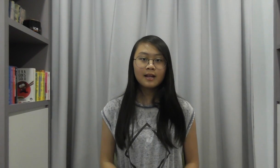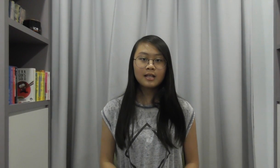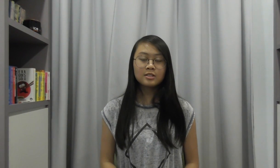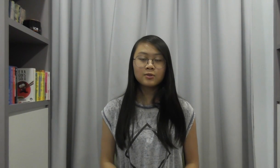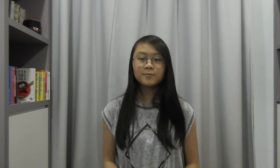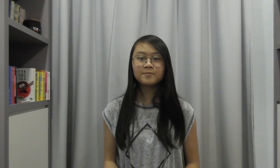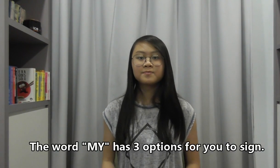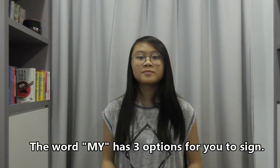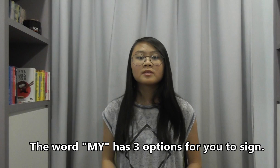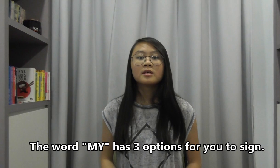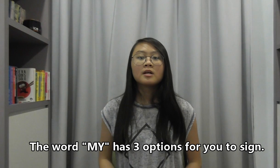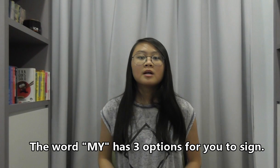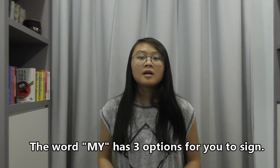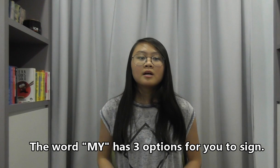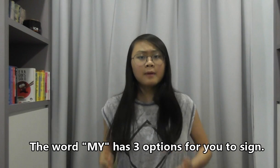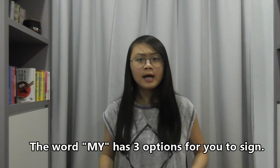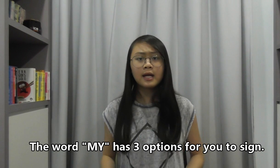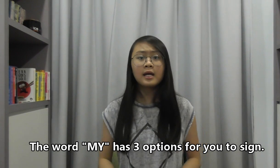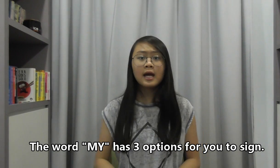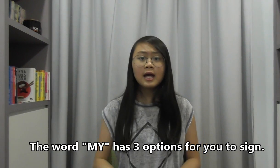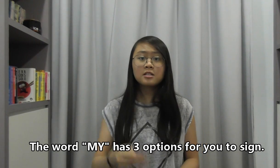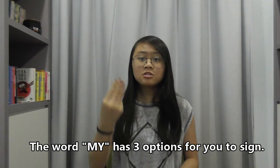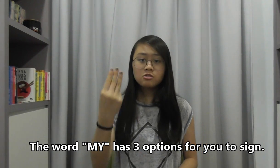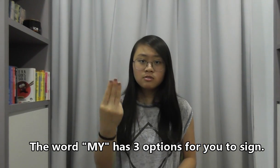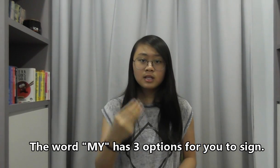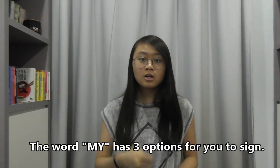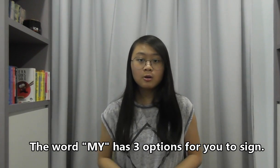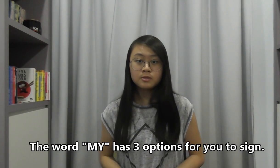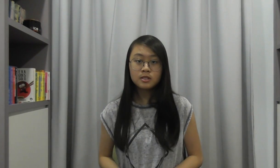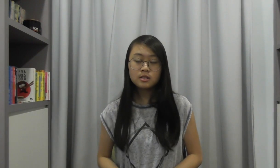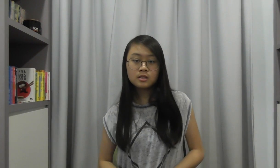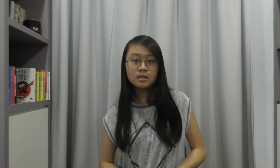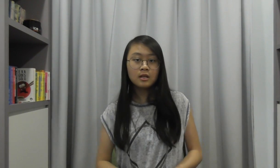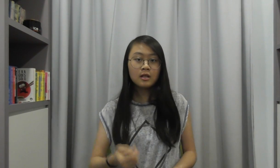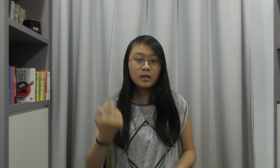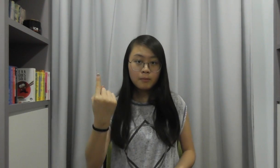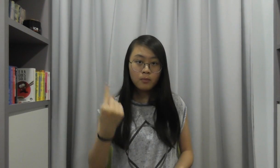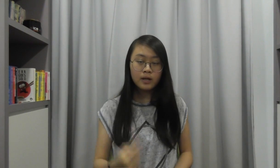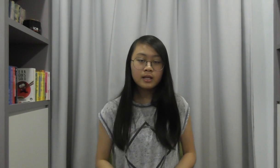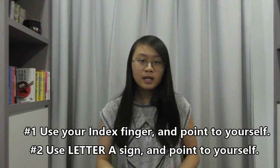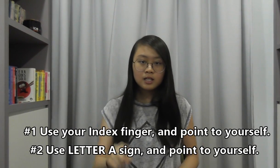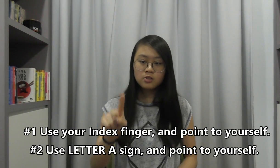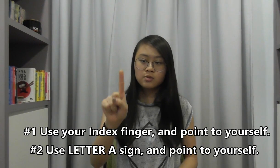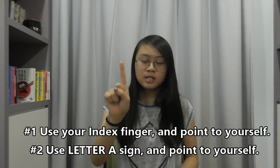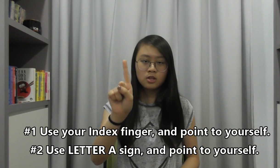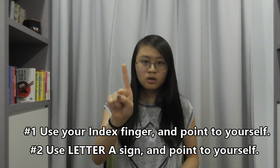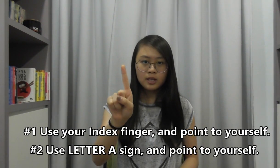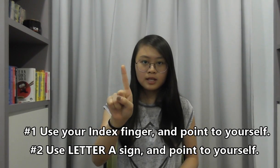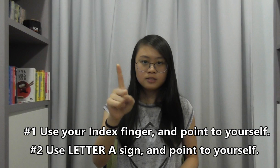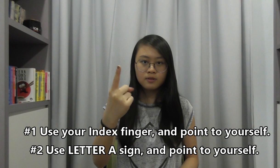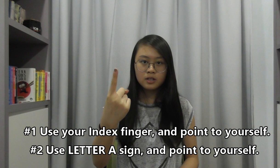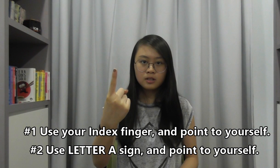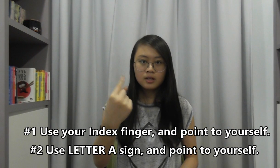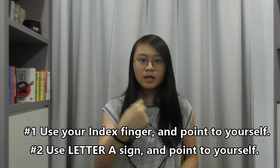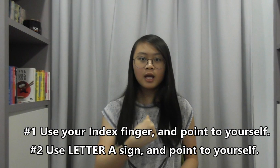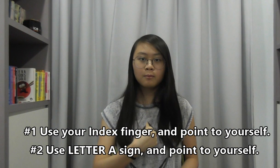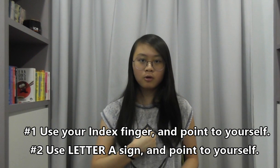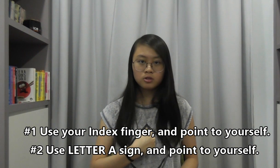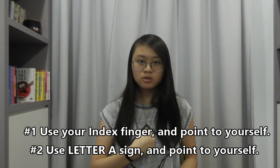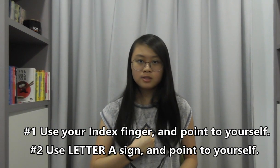Like so. My has 3 options. Number 1 is using your index finger and point to